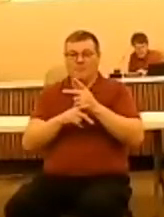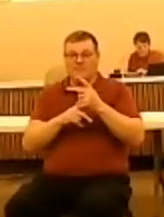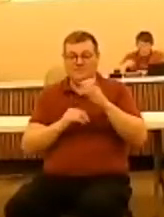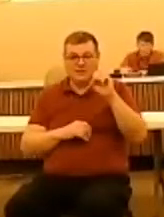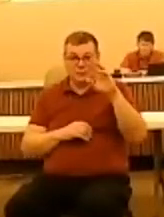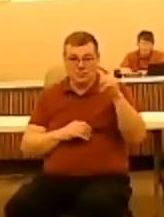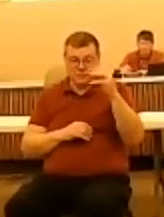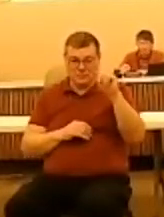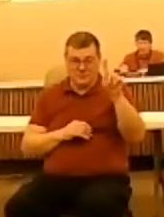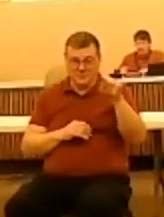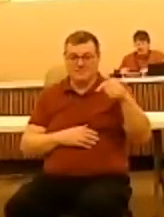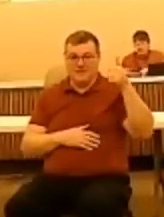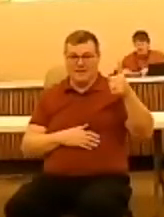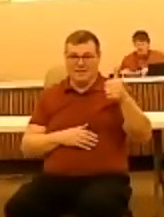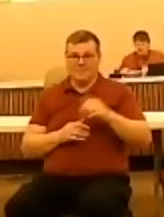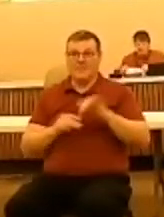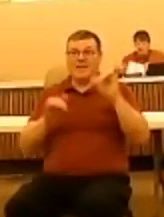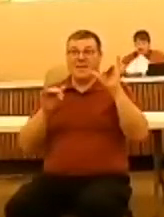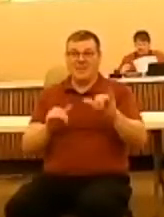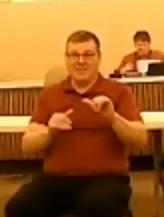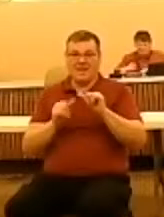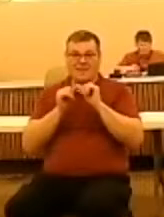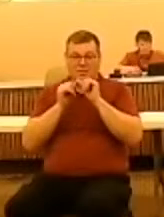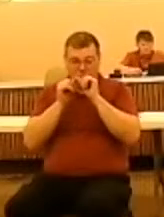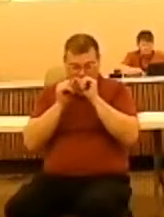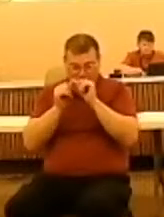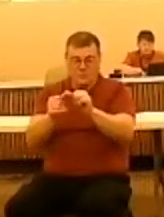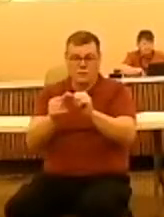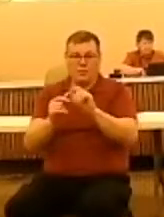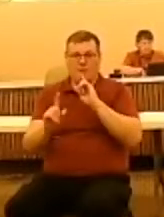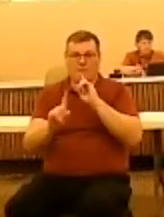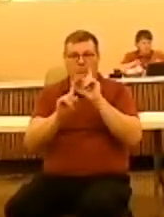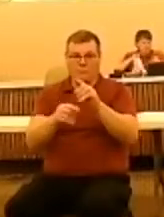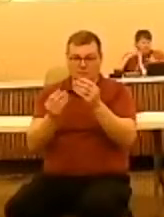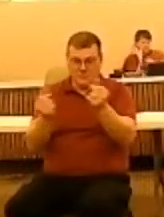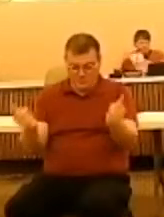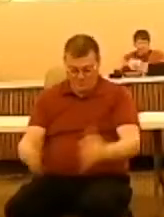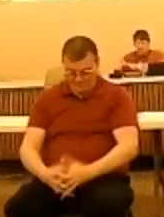Aye. That concludes our resolutions.